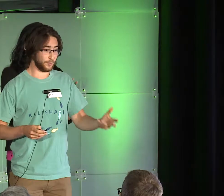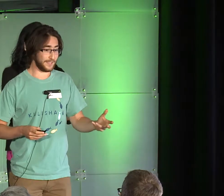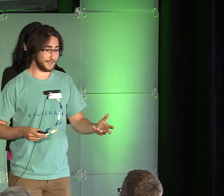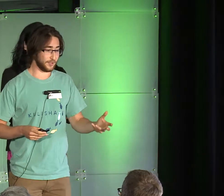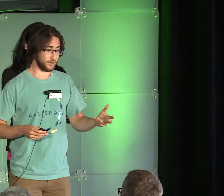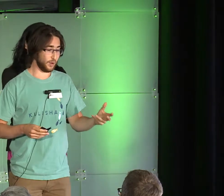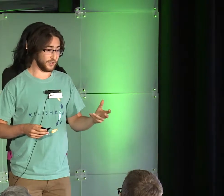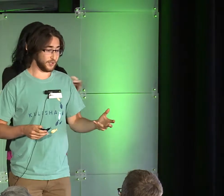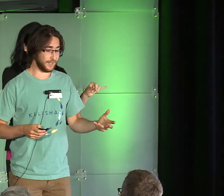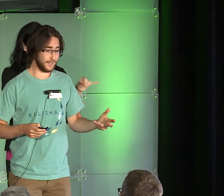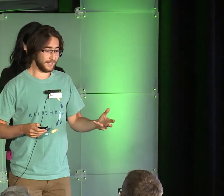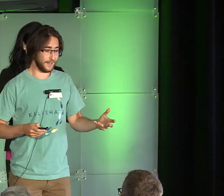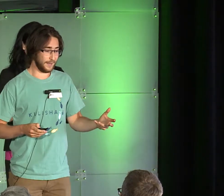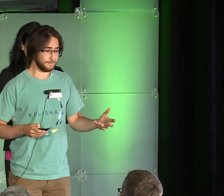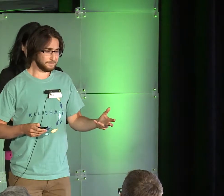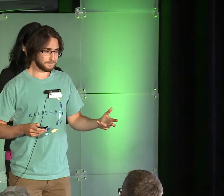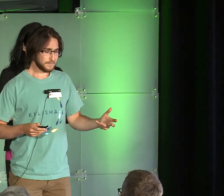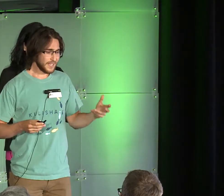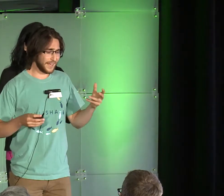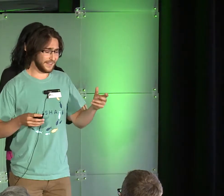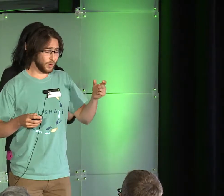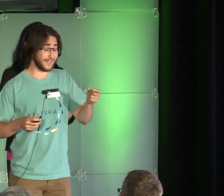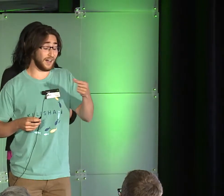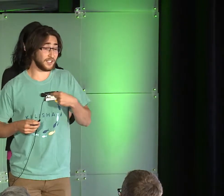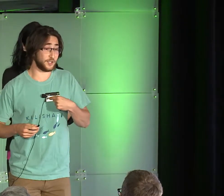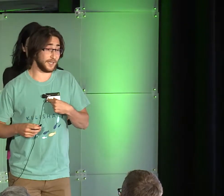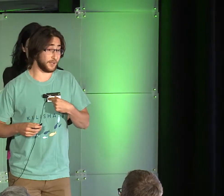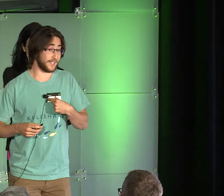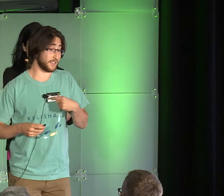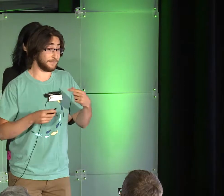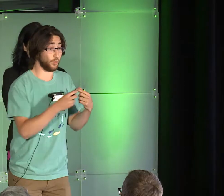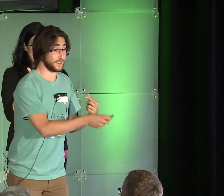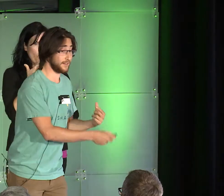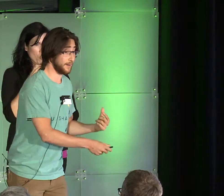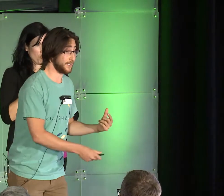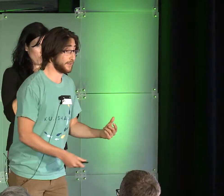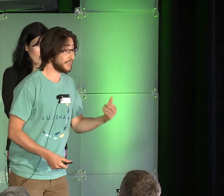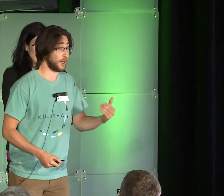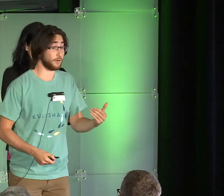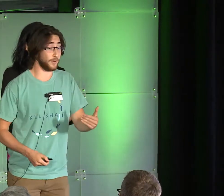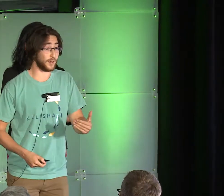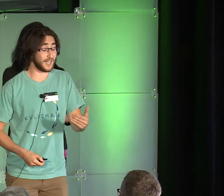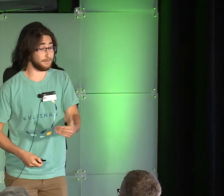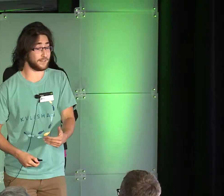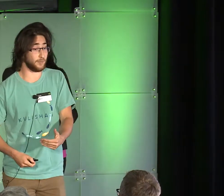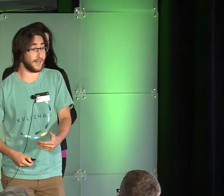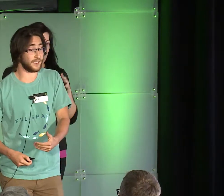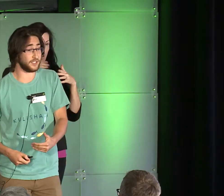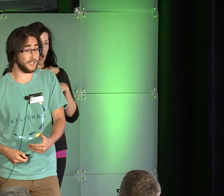that would be really similar to what we're doing. I think what makes us unique, particularly if there was another company doing that, is our focus